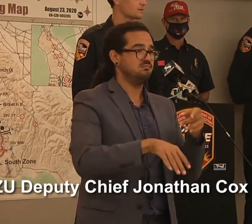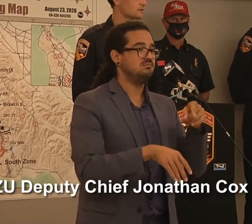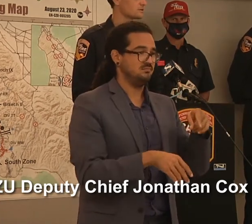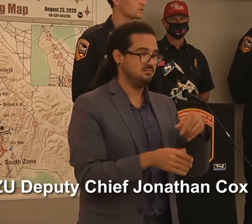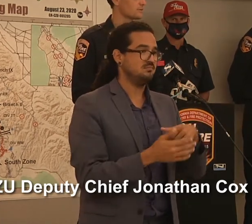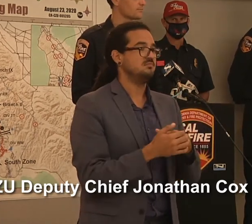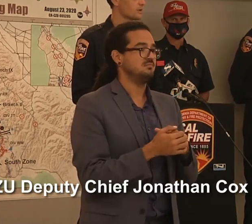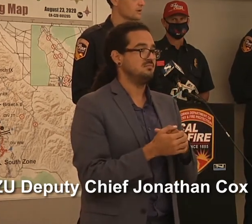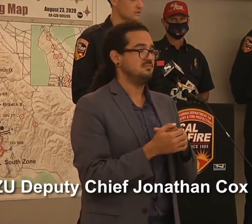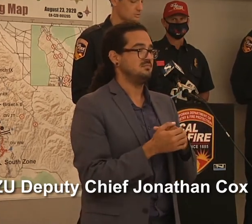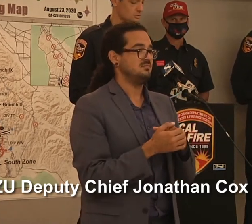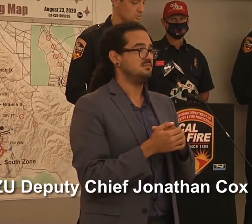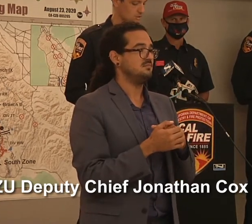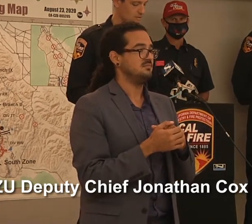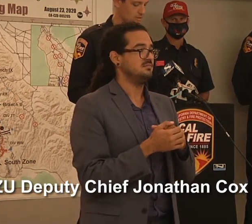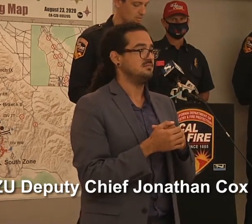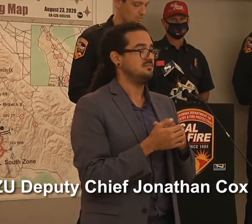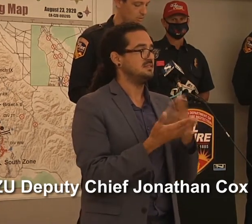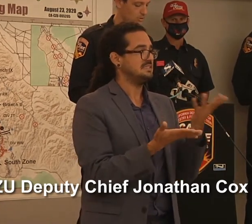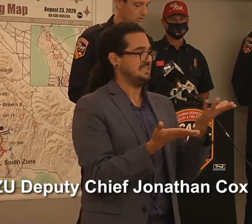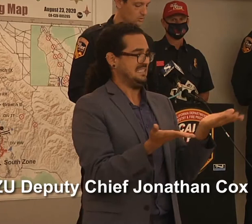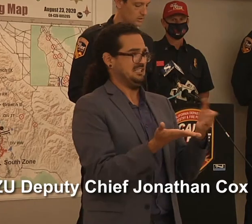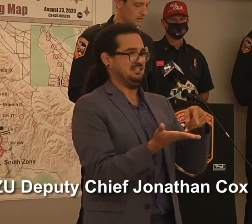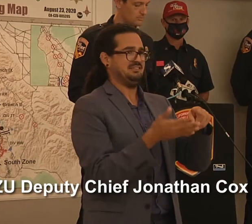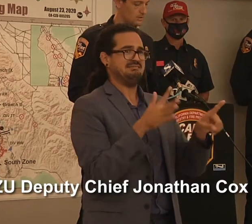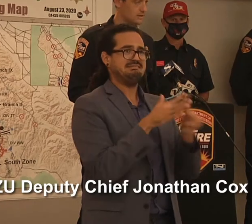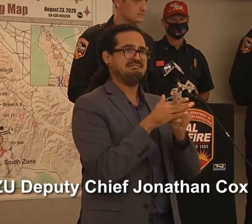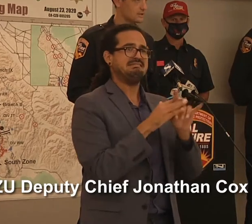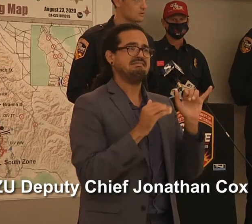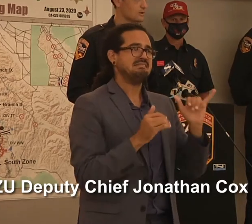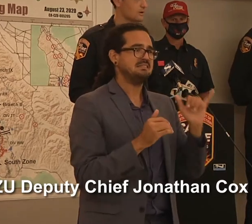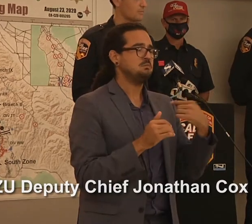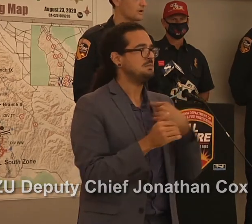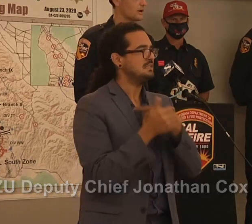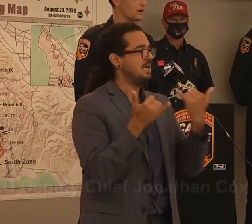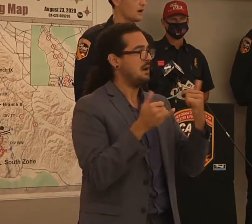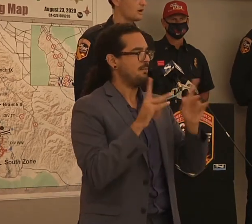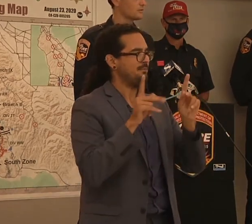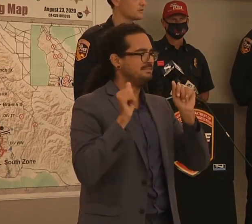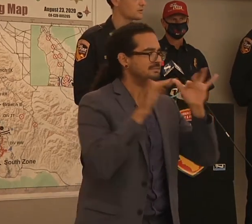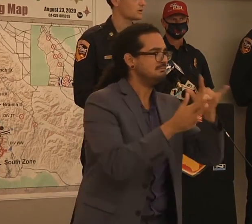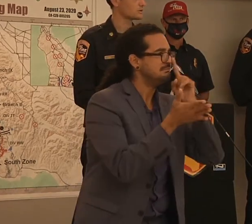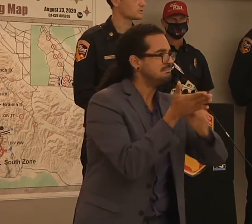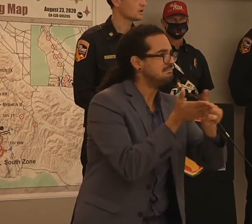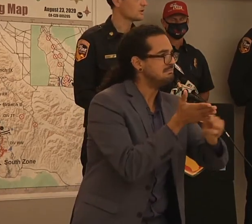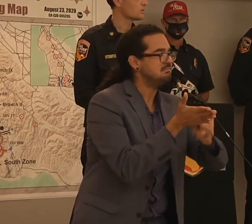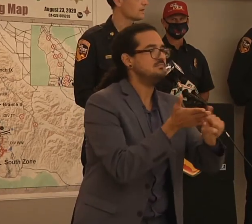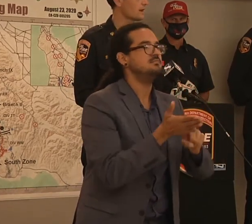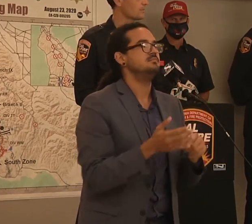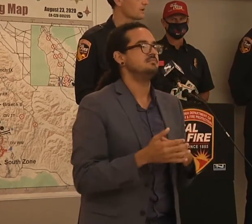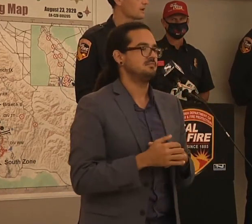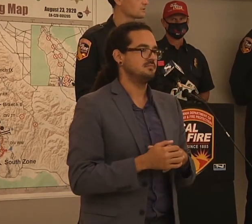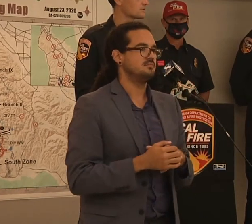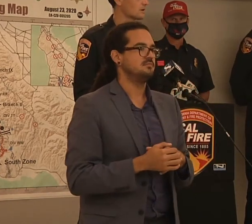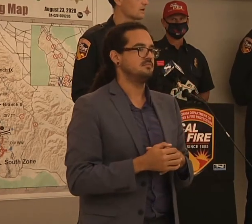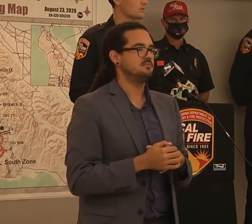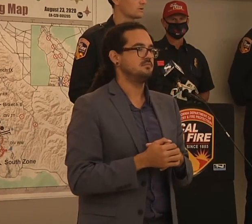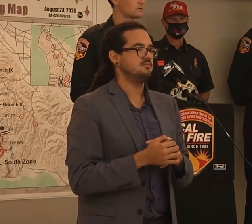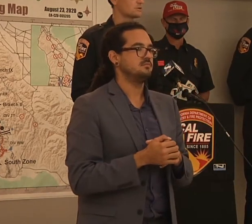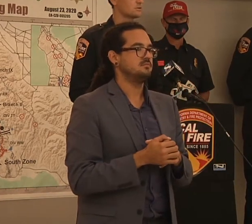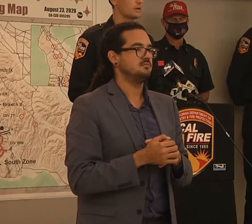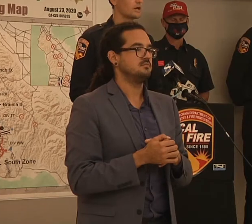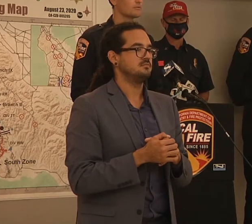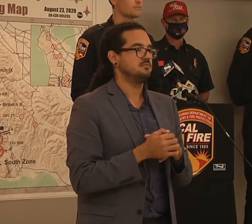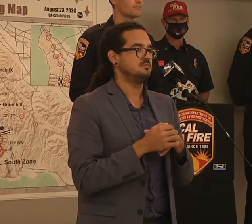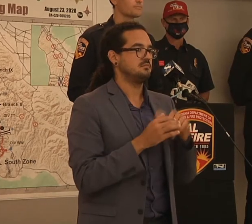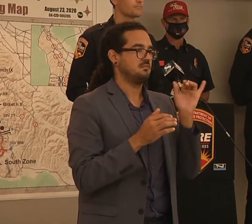in this fire, essentially. So those are two things that I think are important to note because they do come up often in the questions. With that, happy to answer any